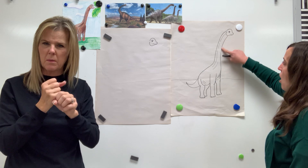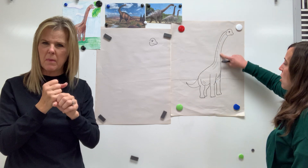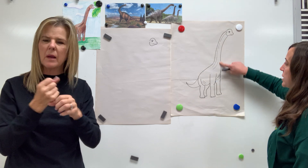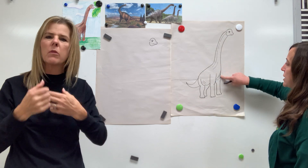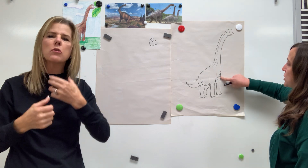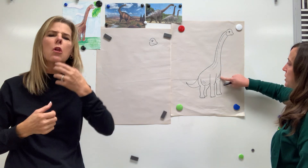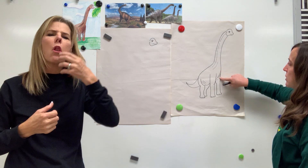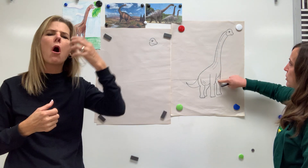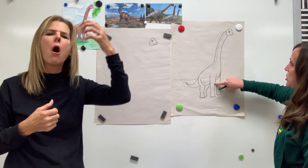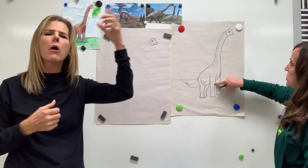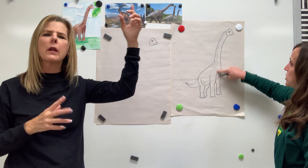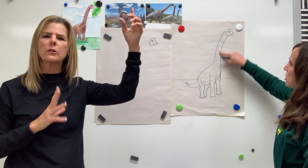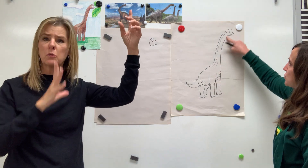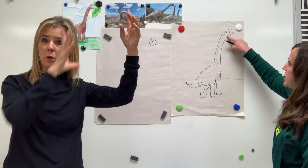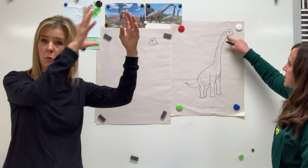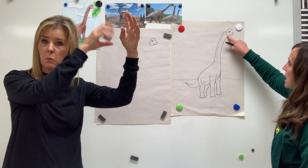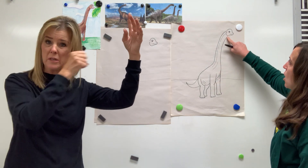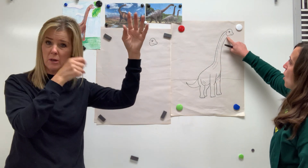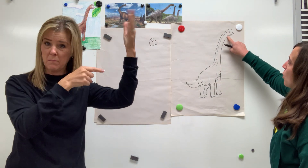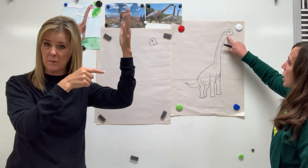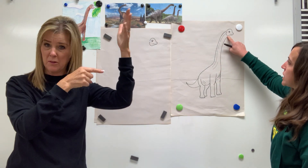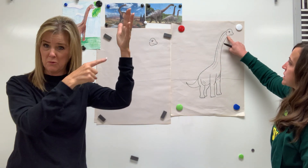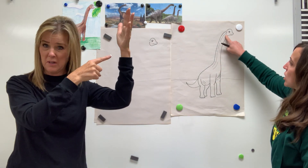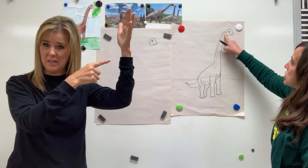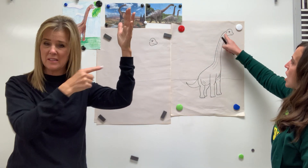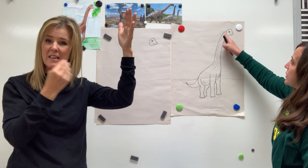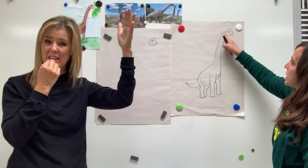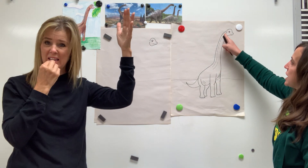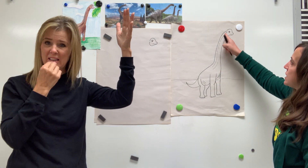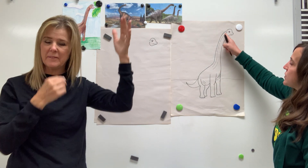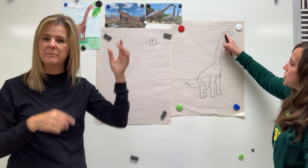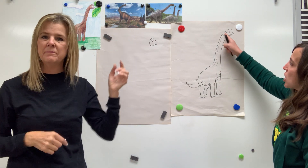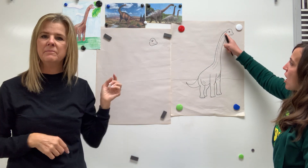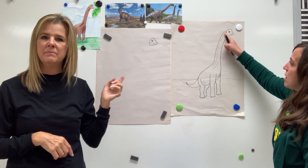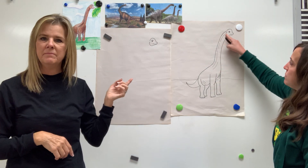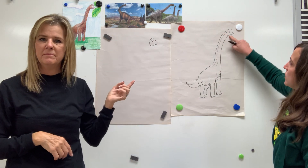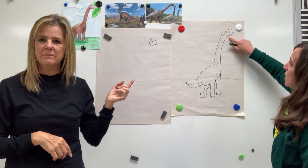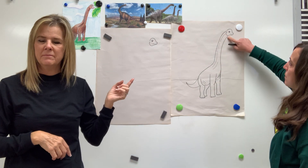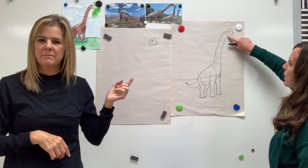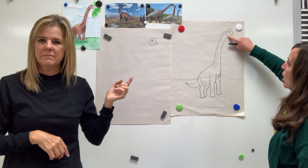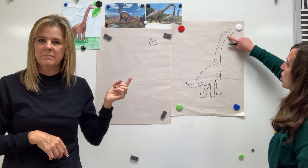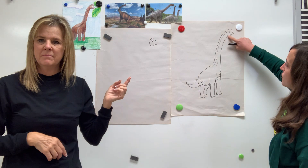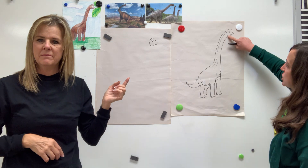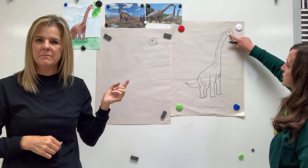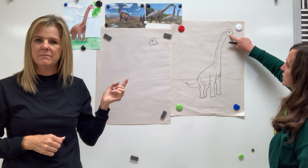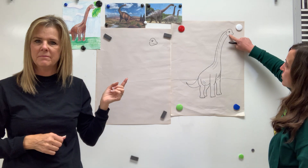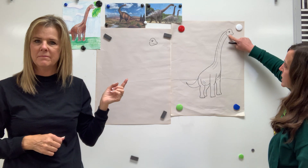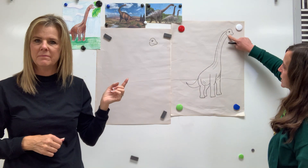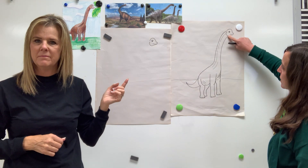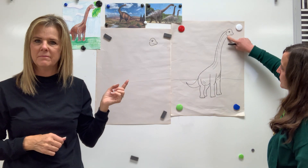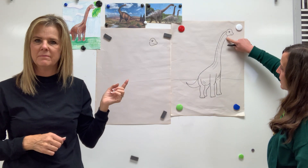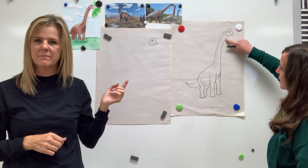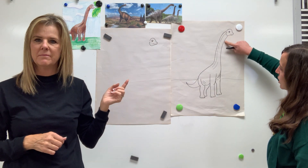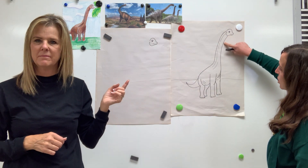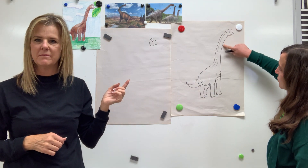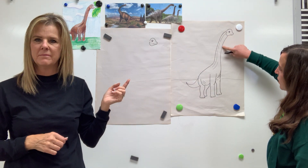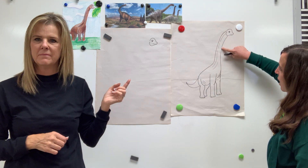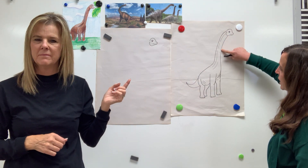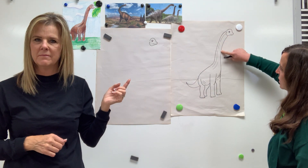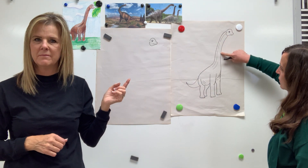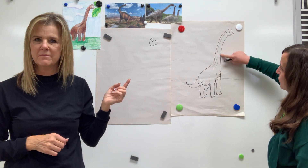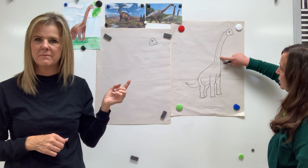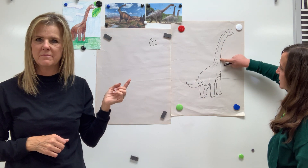his long neck so he can reach those tall trees. We're gonna start not at the end of the jaw, but over just a little ways, and I'm gonna make a